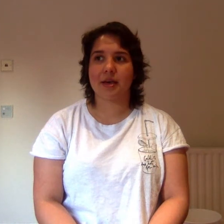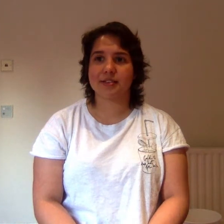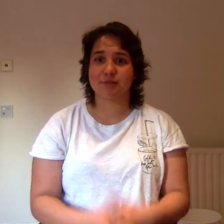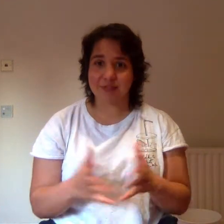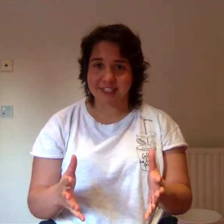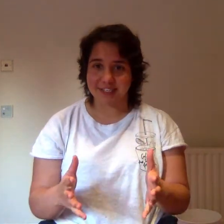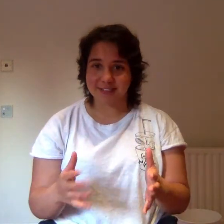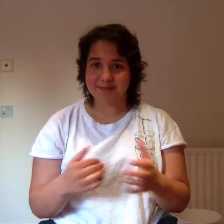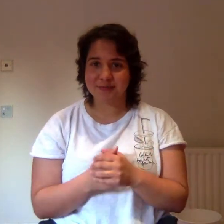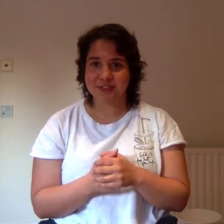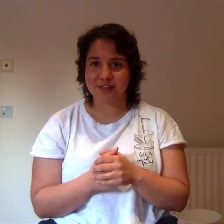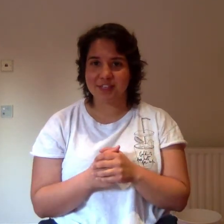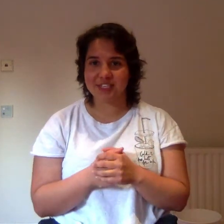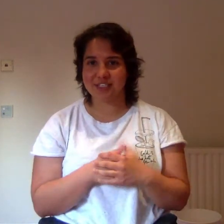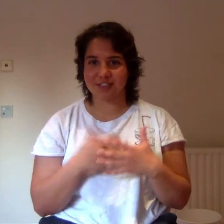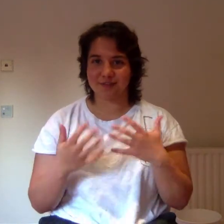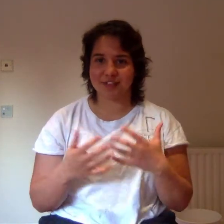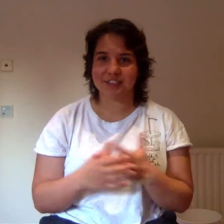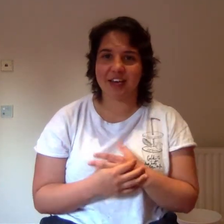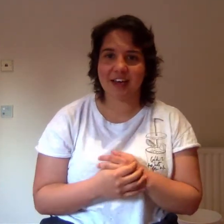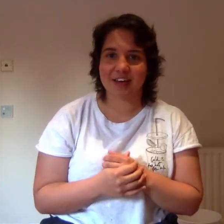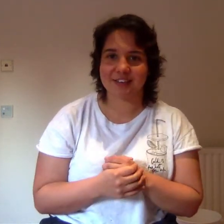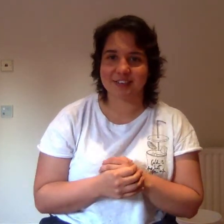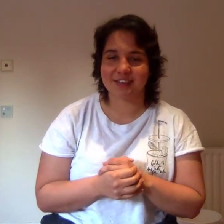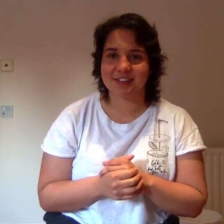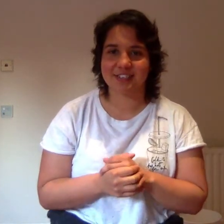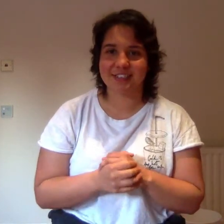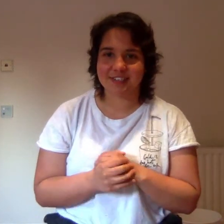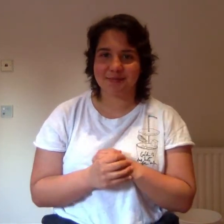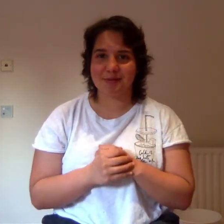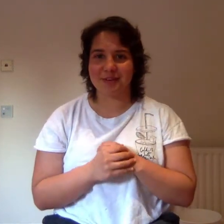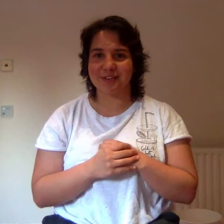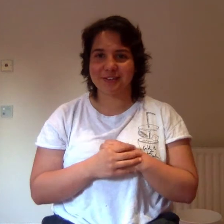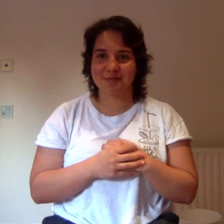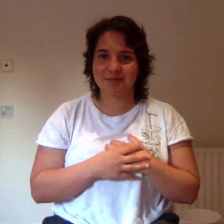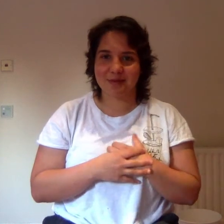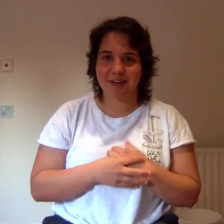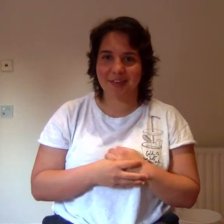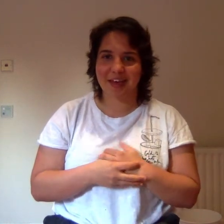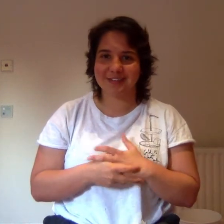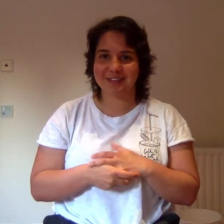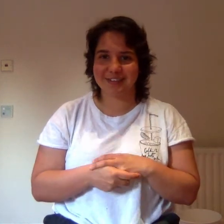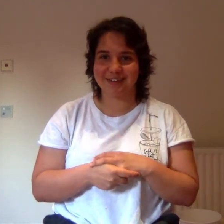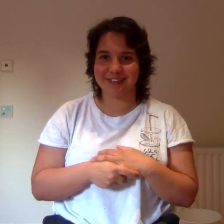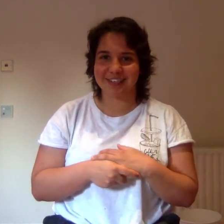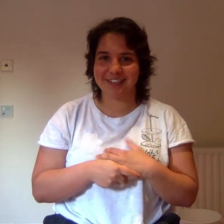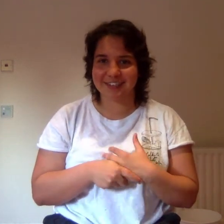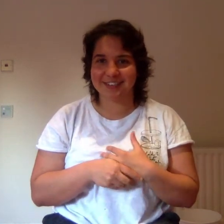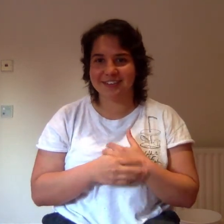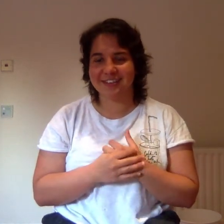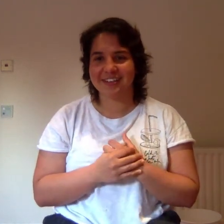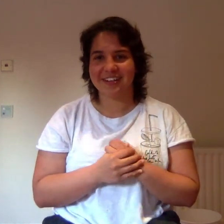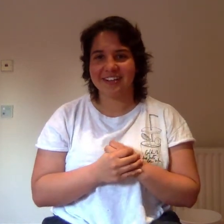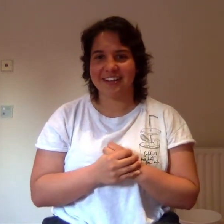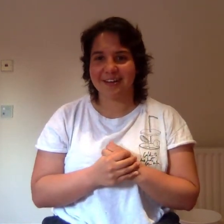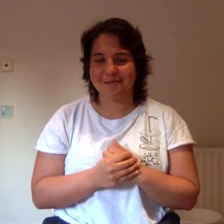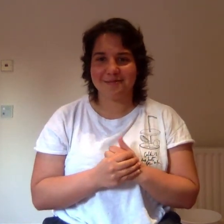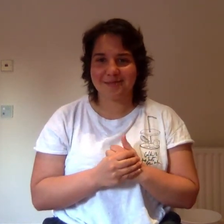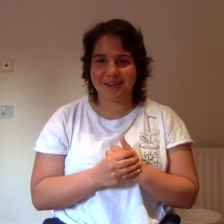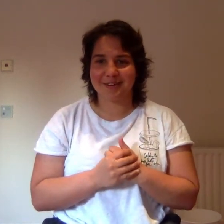Some greetings. So these are just a few to get us started. Maybe you can do them around the house to Lucy and she'll, I don't know,